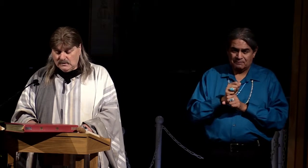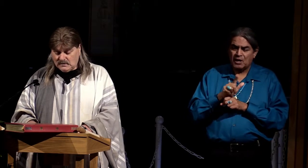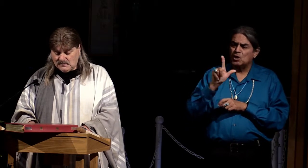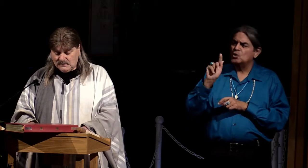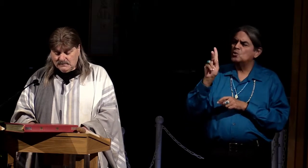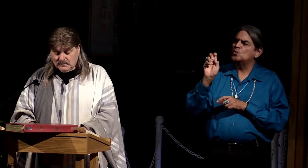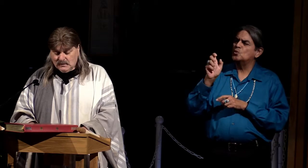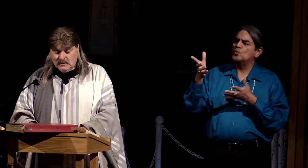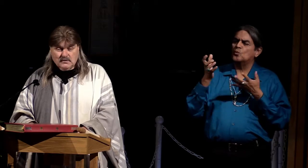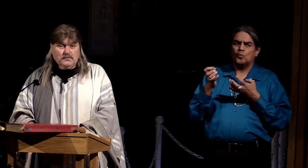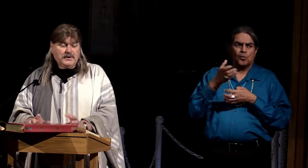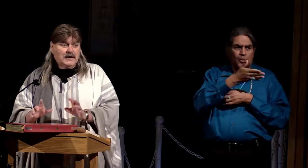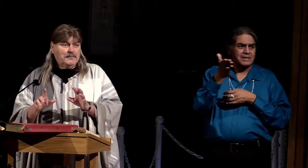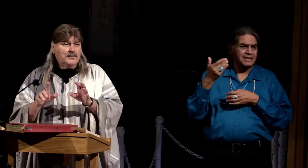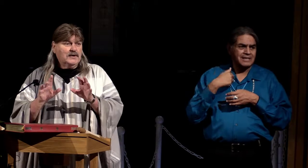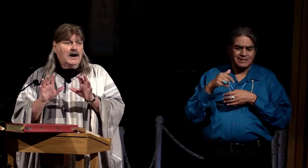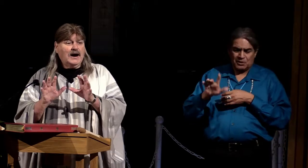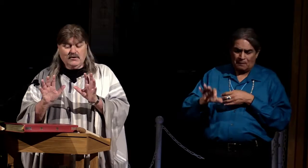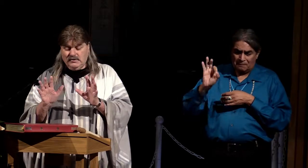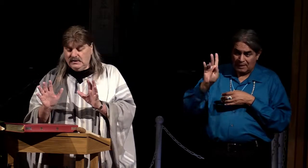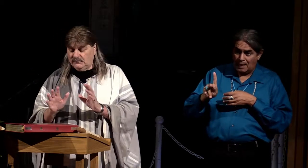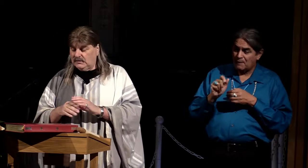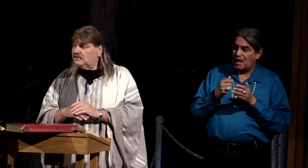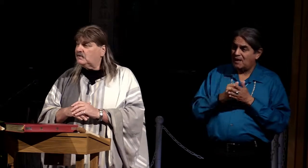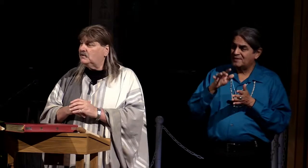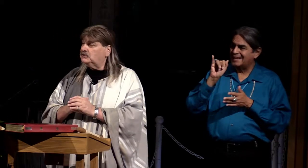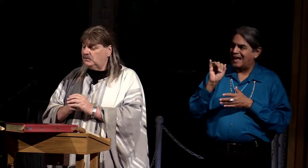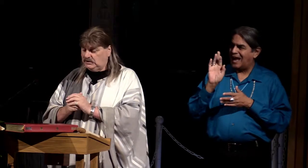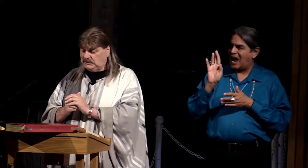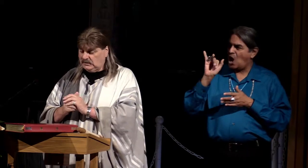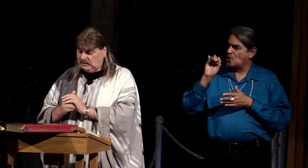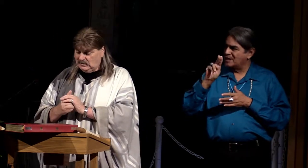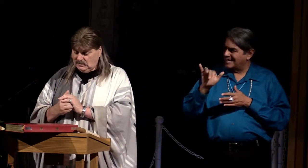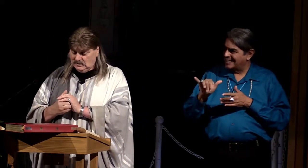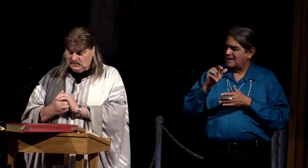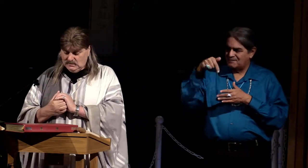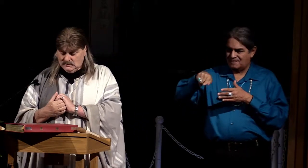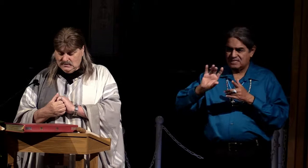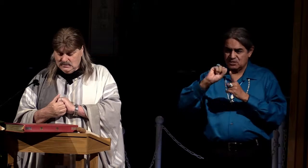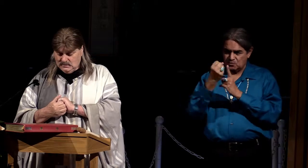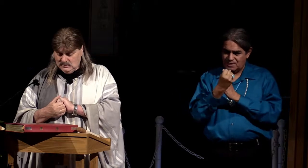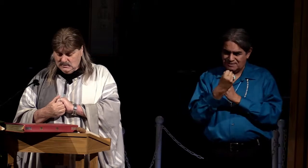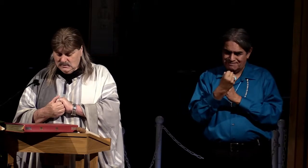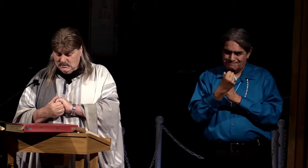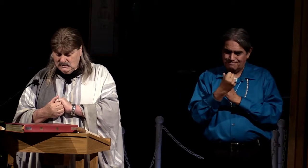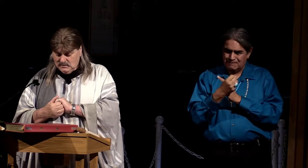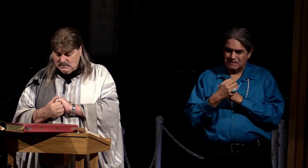Luke wants us to pick up on the irony of this situation.